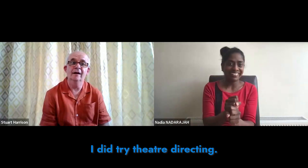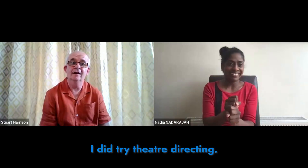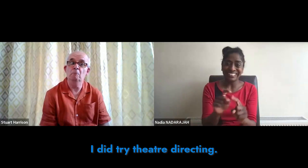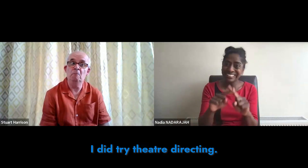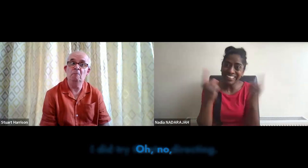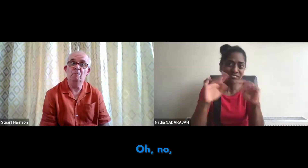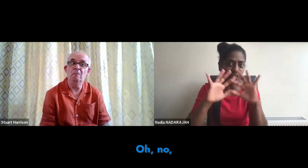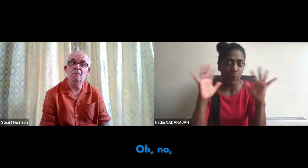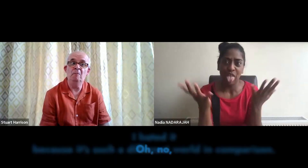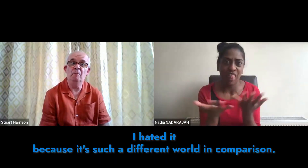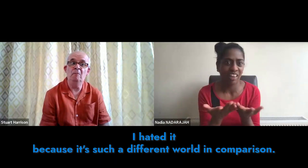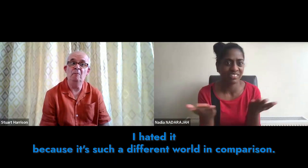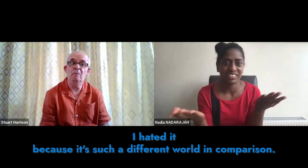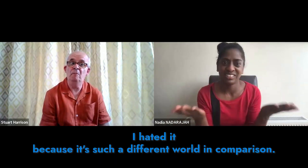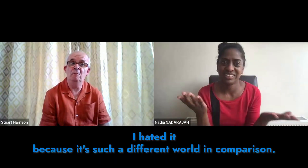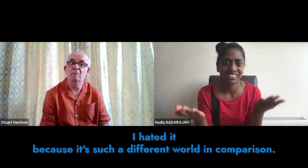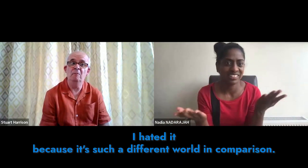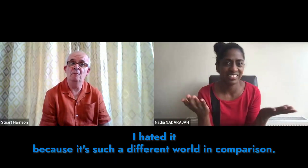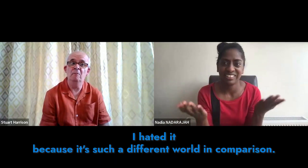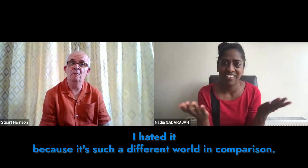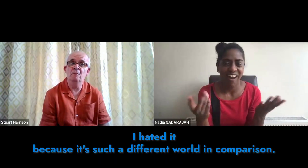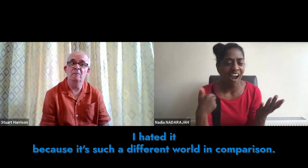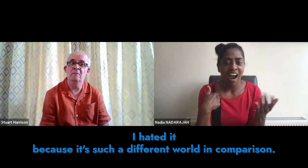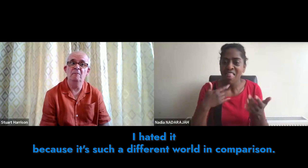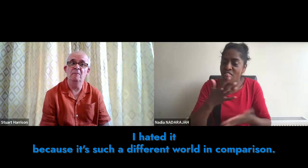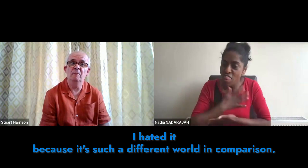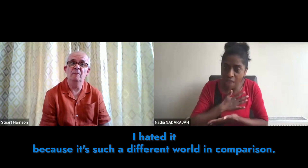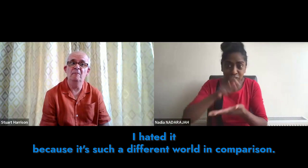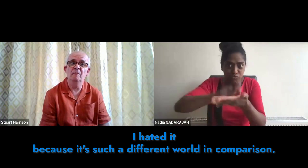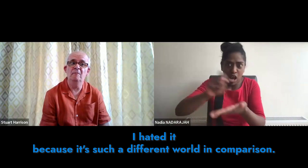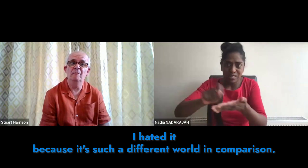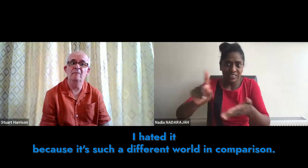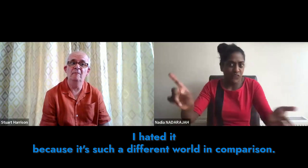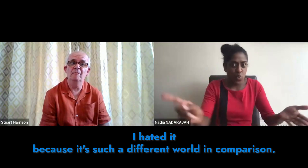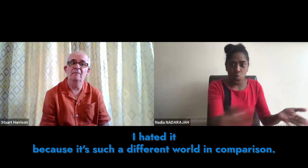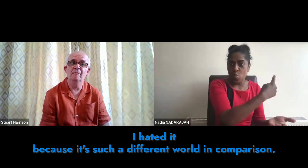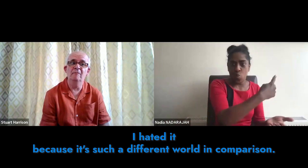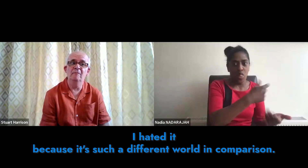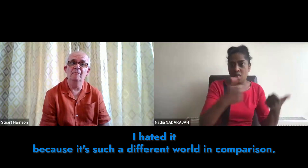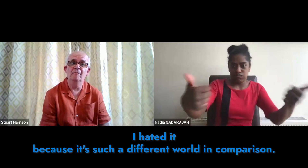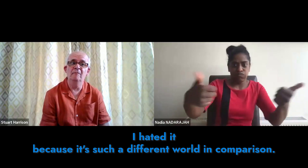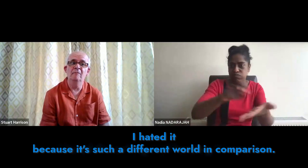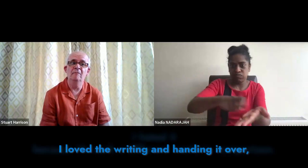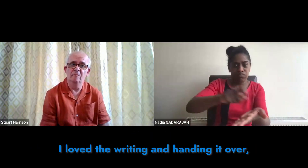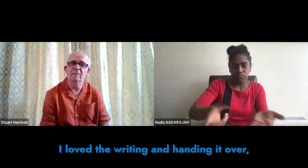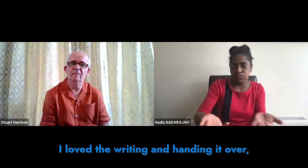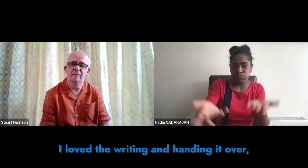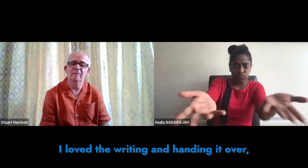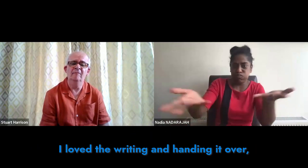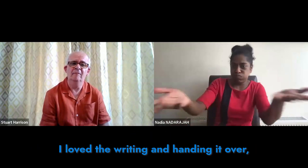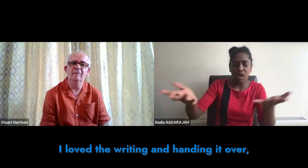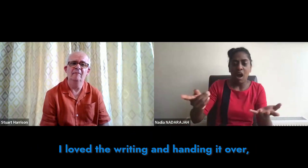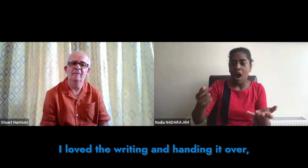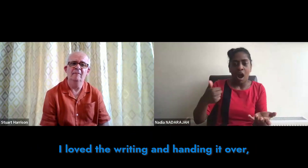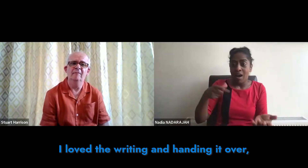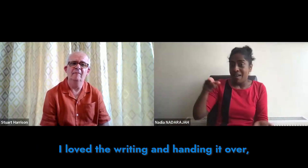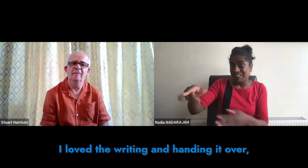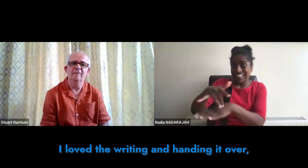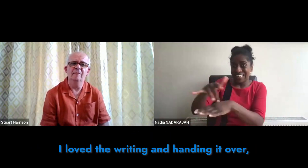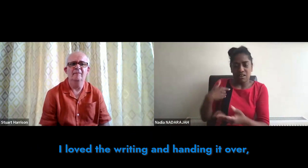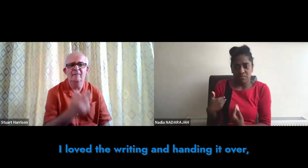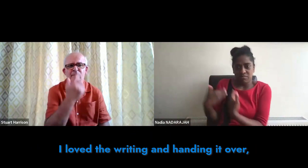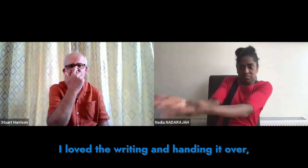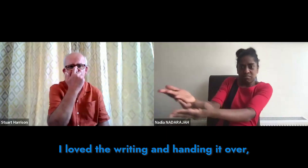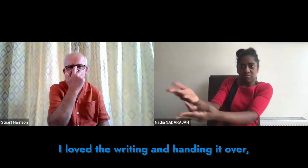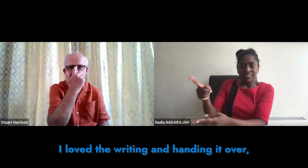theatre directing. Oh no, I hated it because it's such a different world in comparison. I loved the writing